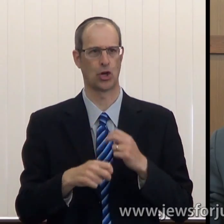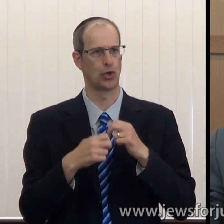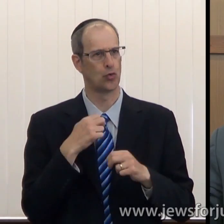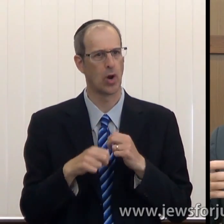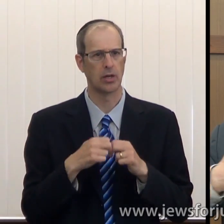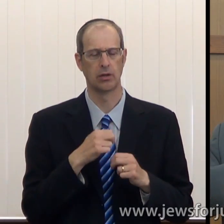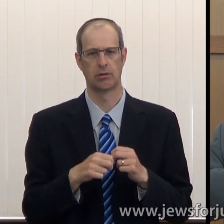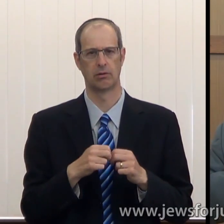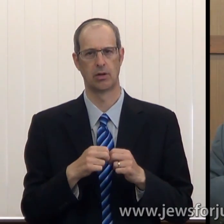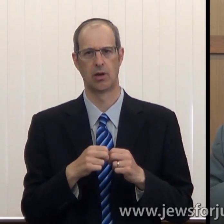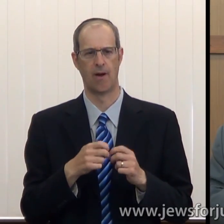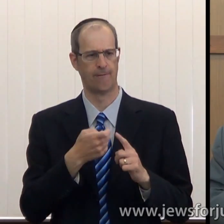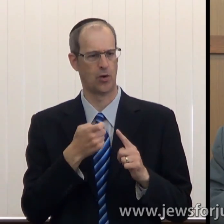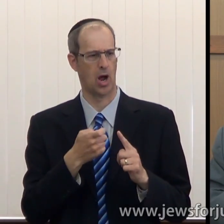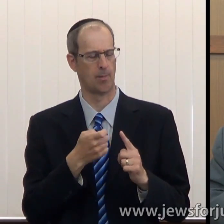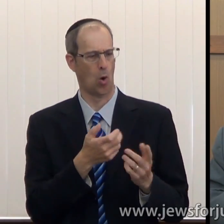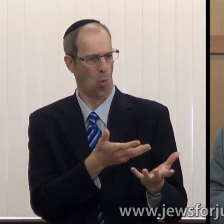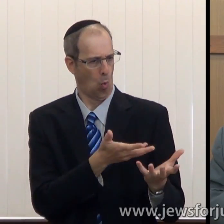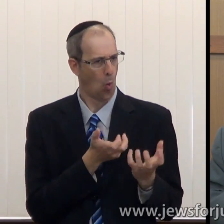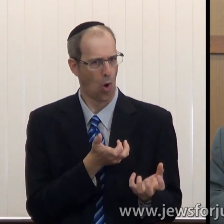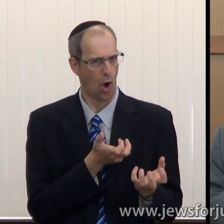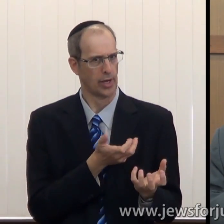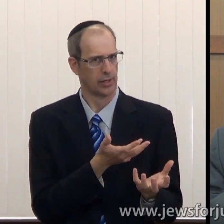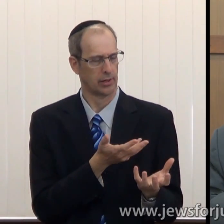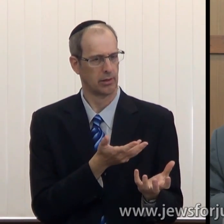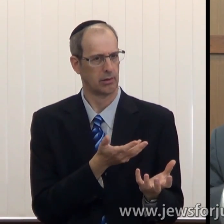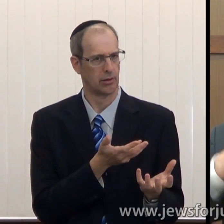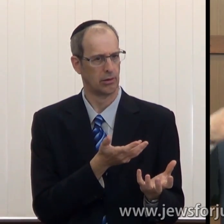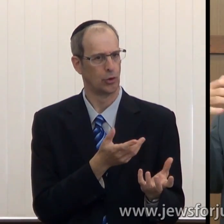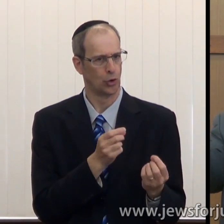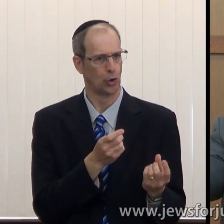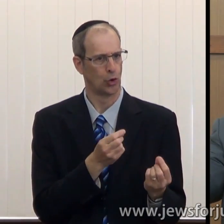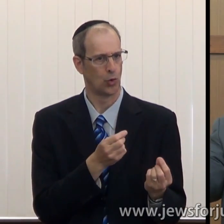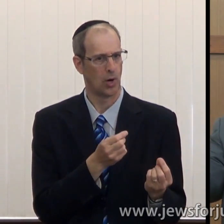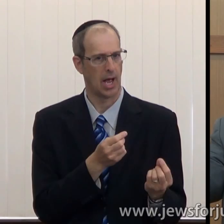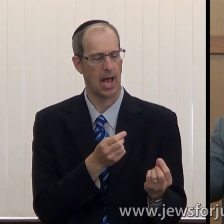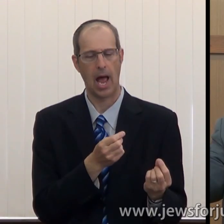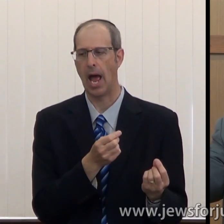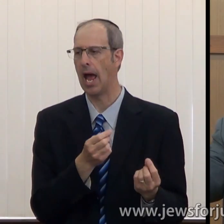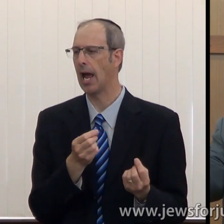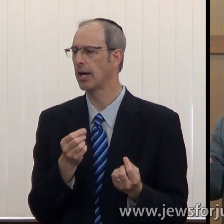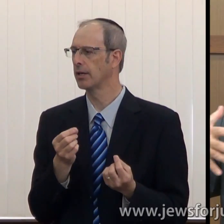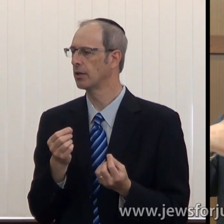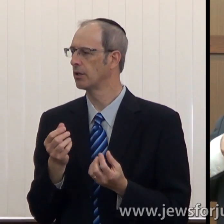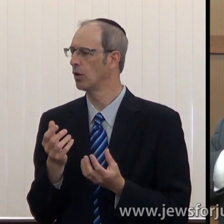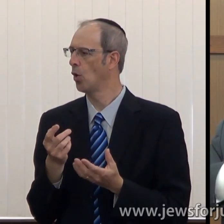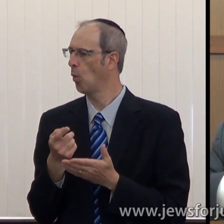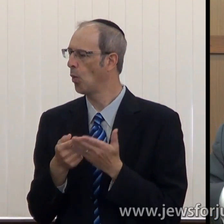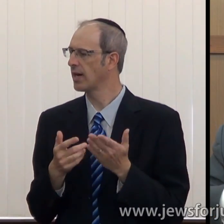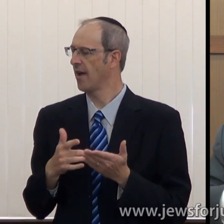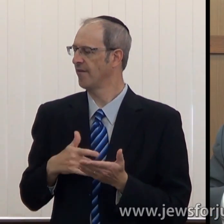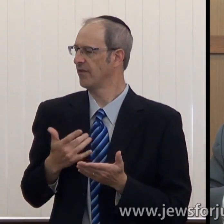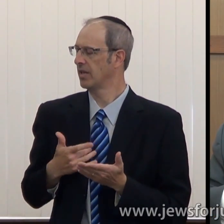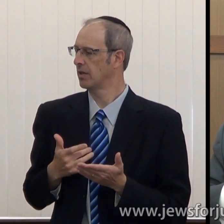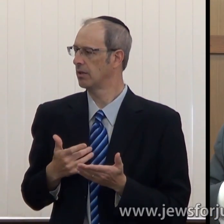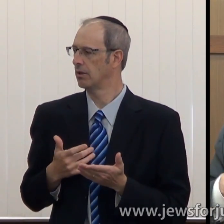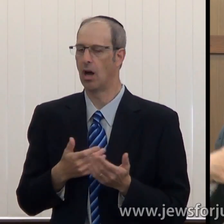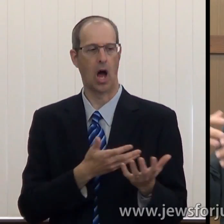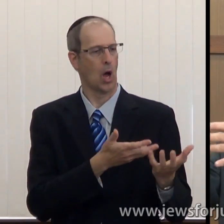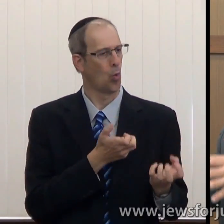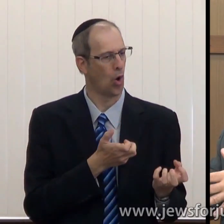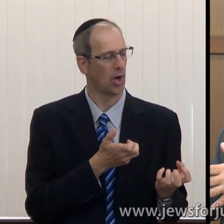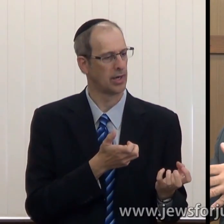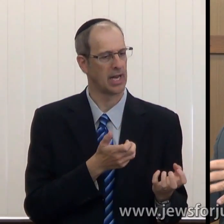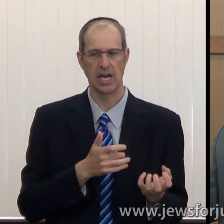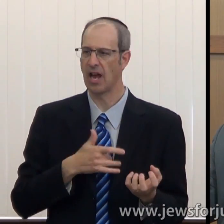between what I want to do and what I feel like doing. What I want to do and